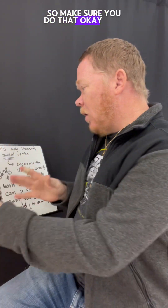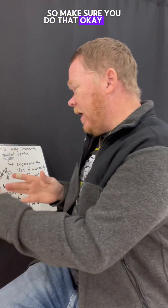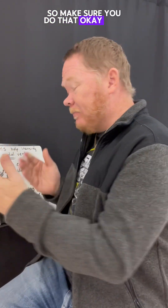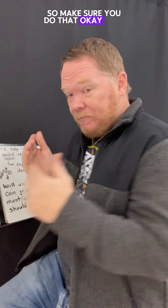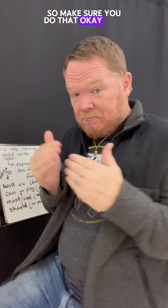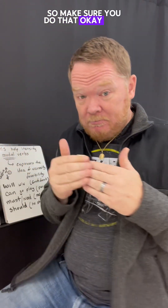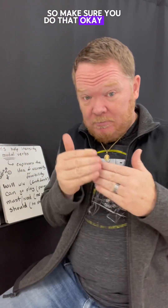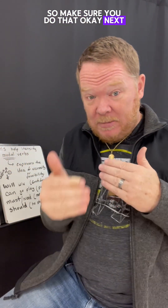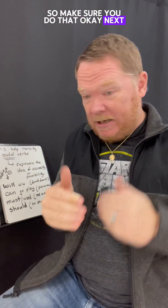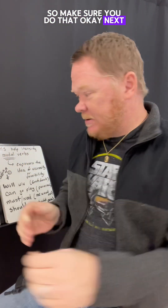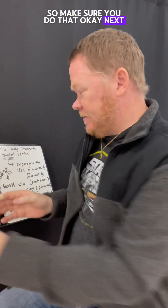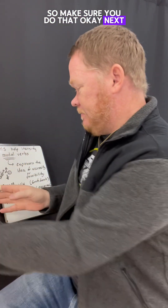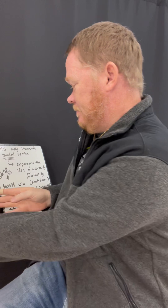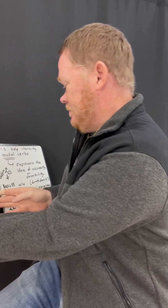Okay, next.